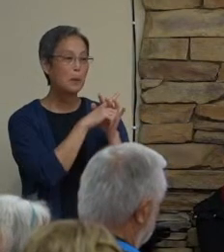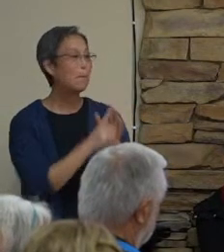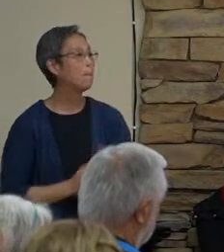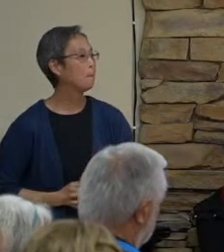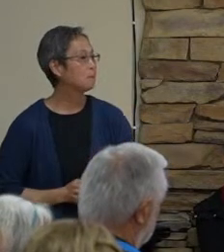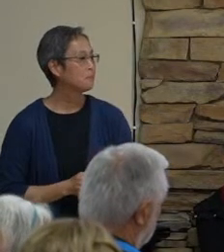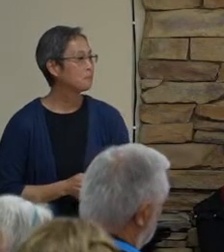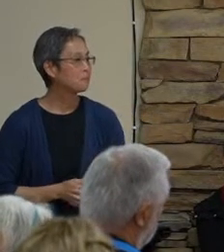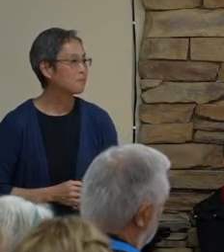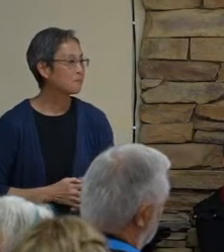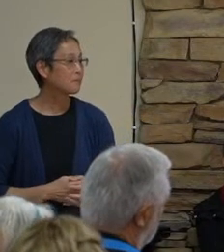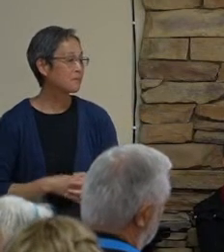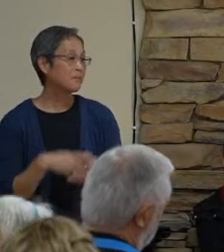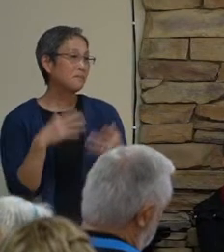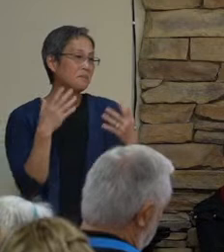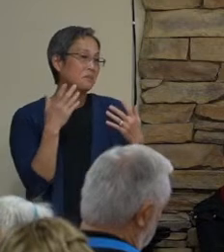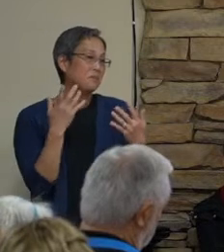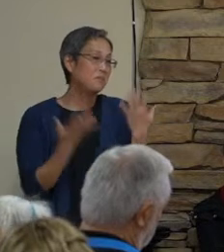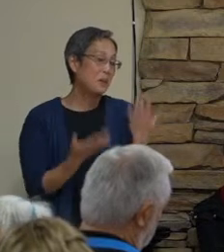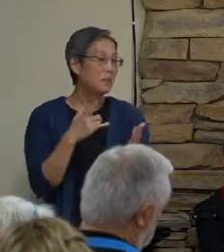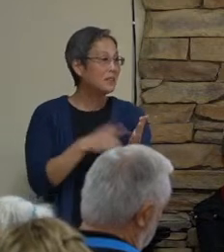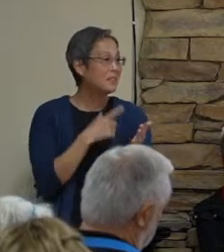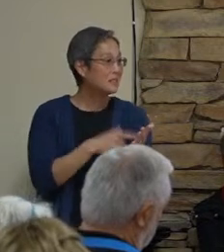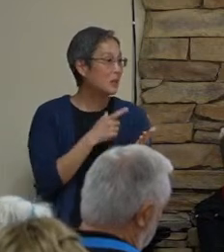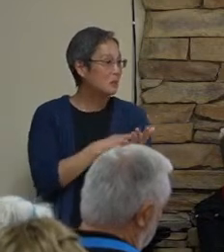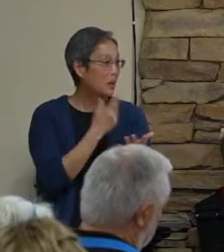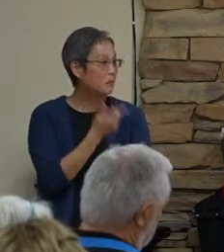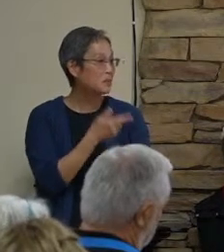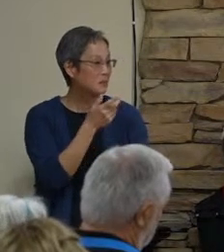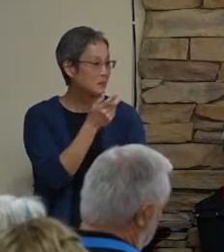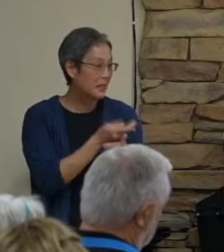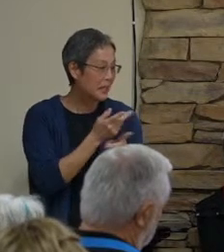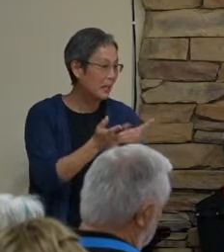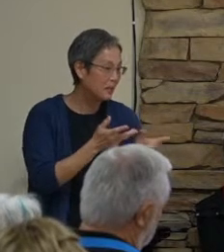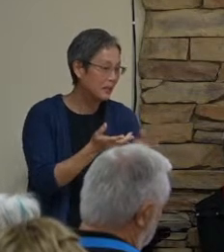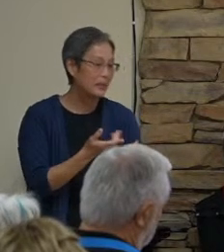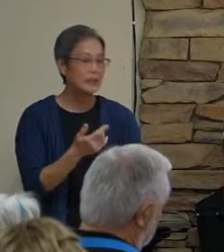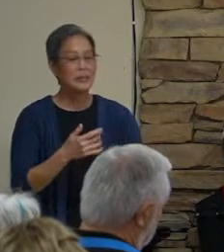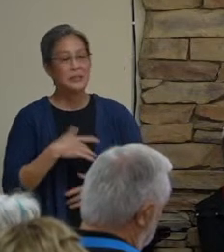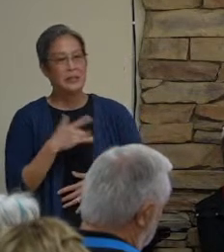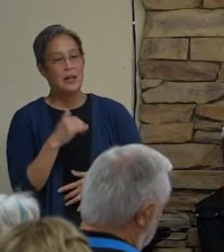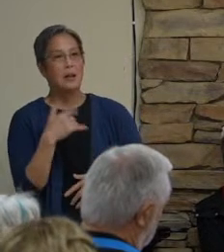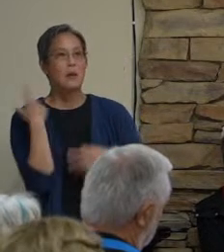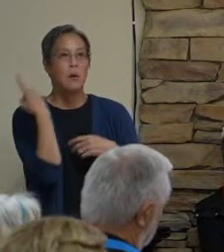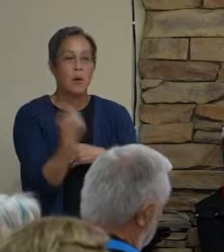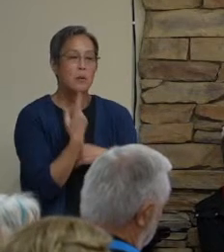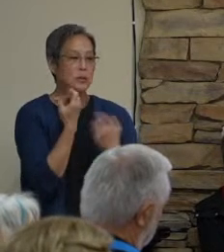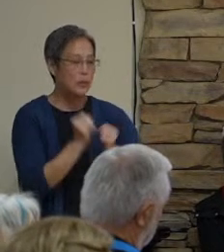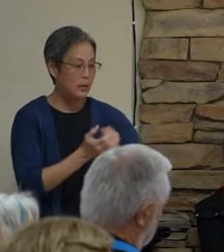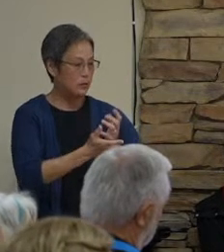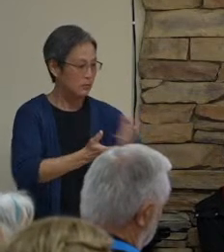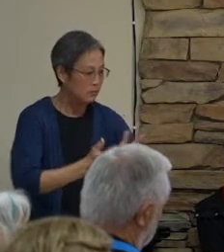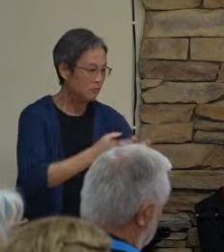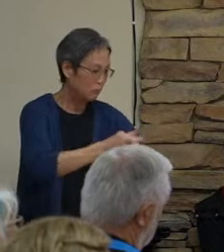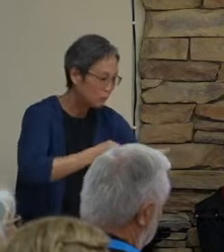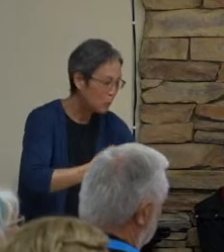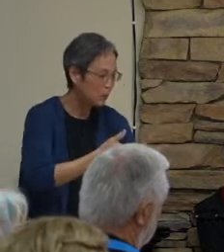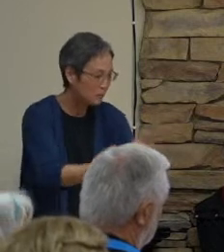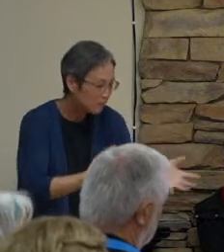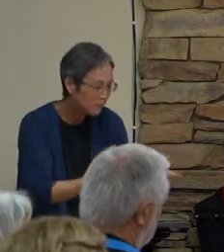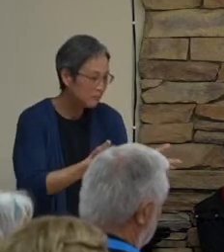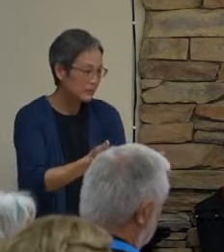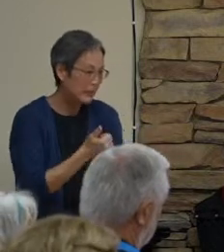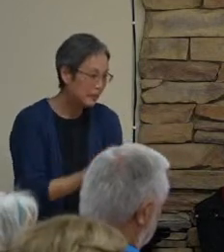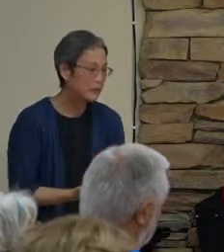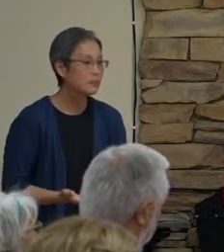may have seemed as though at times you are constantly trying to rein them in, but you guys stuck